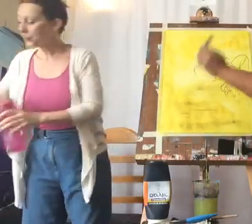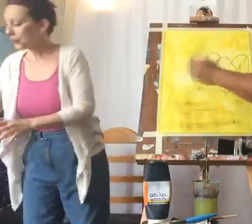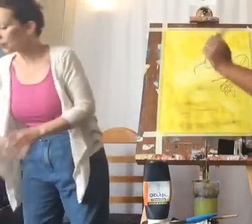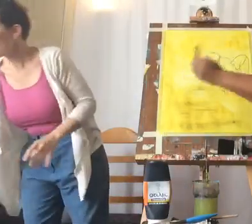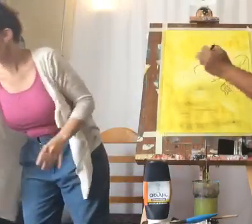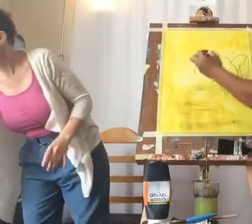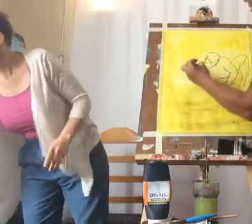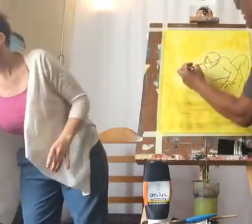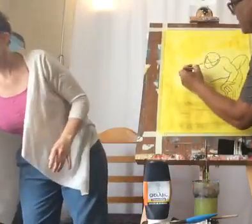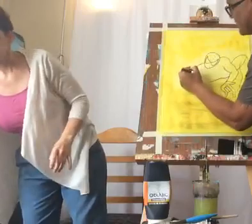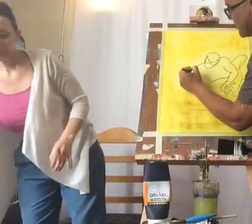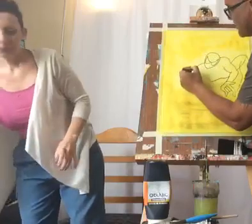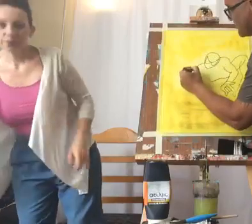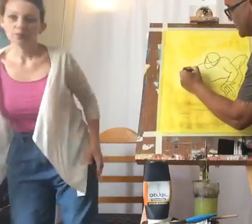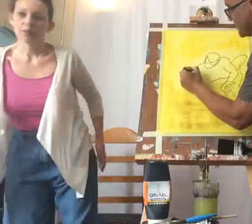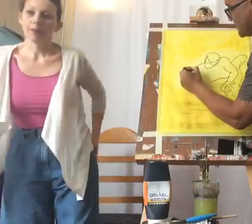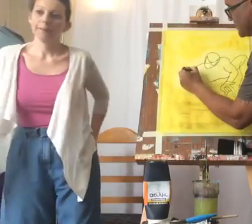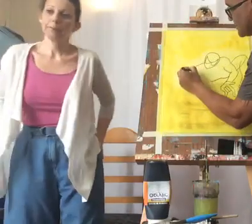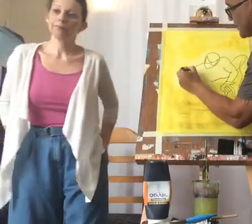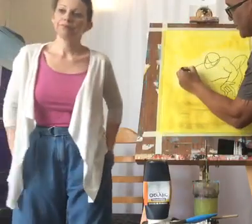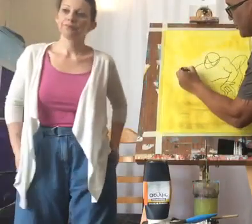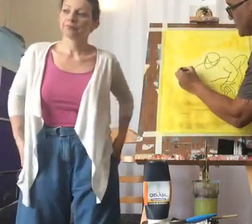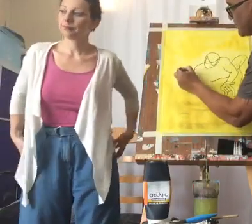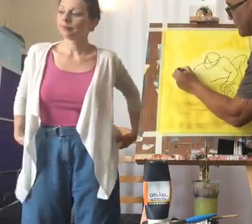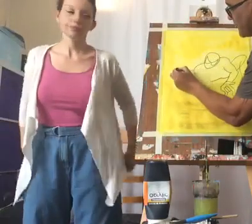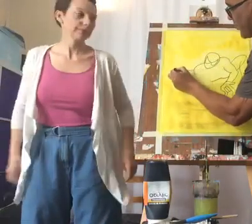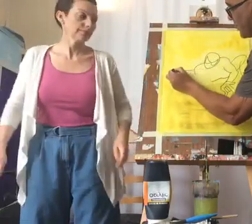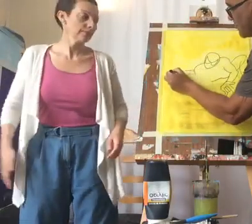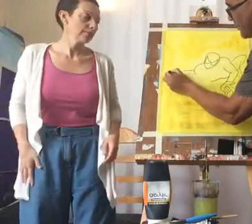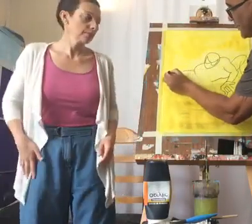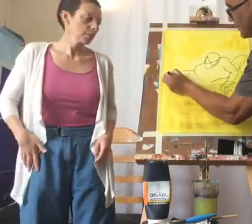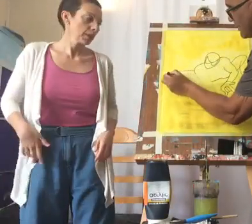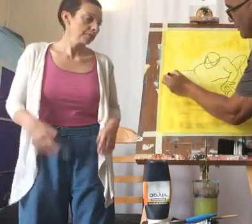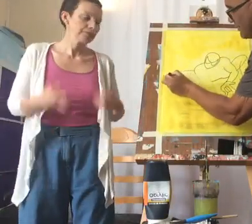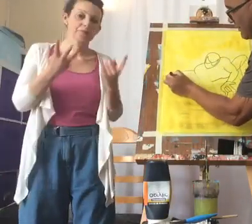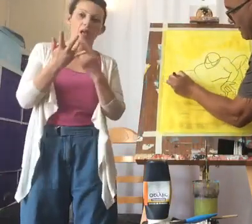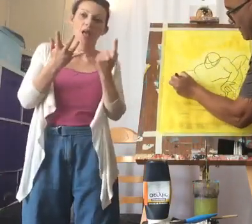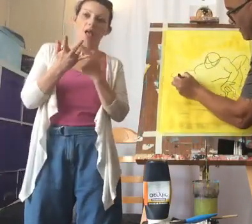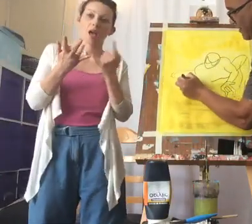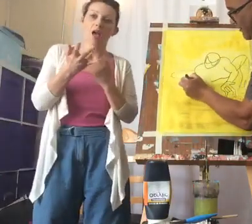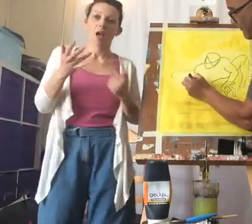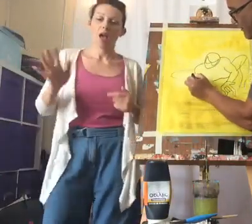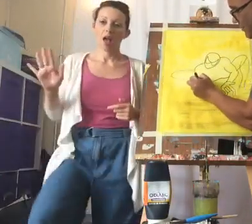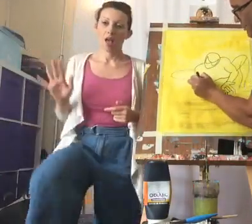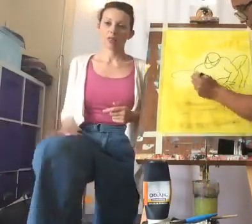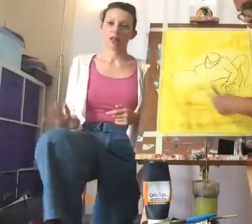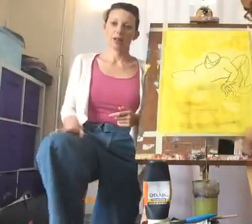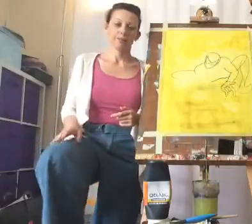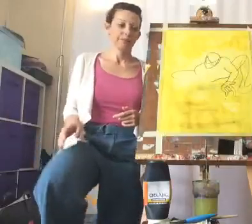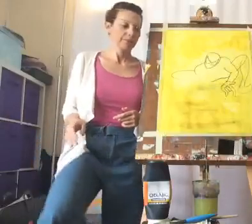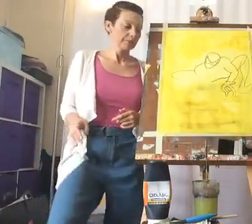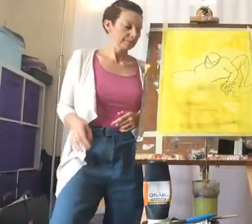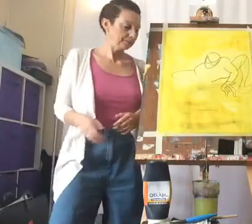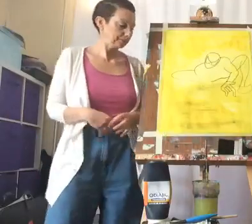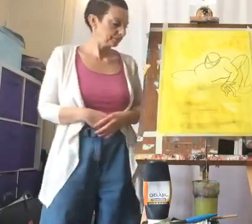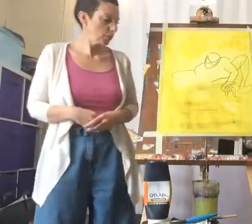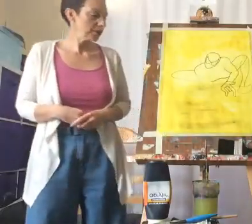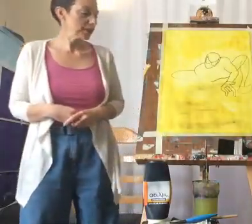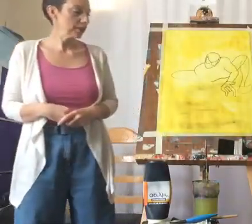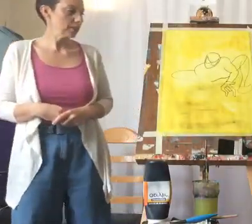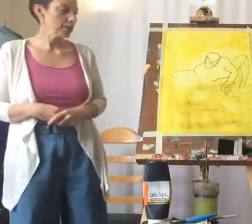Right, I think this pen's run out. I might have to get another one. So I've got his other thigh behind there. So I'm going to just get another